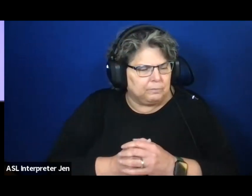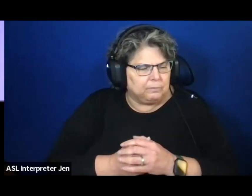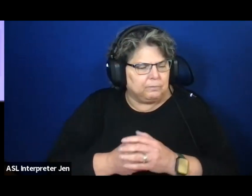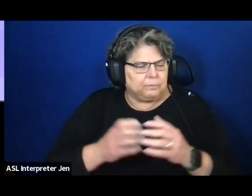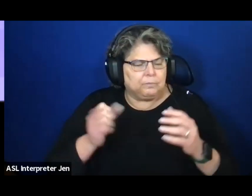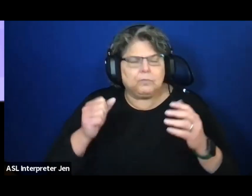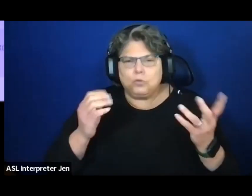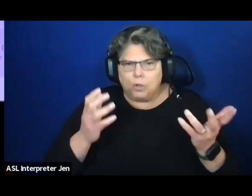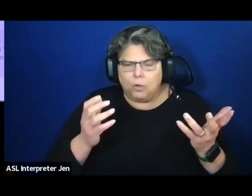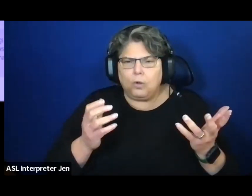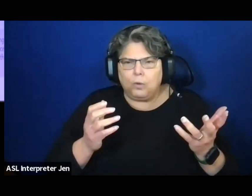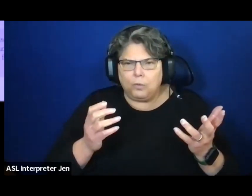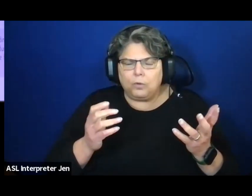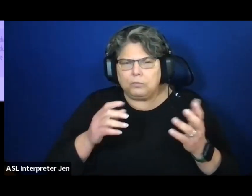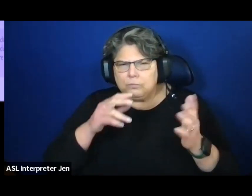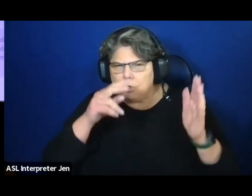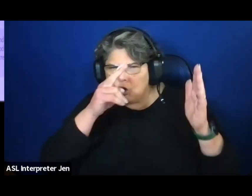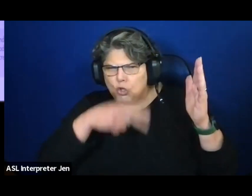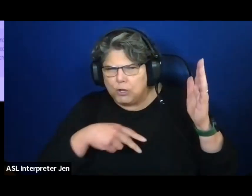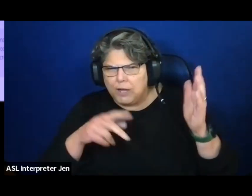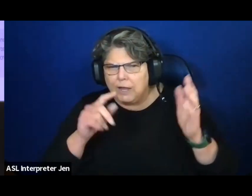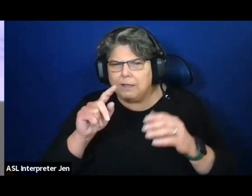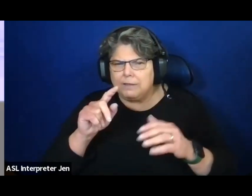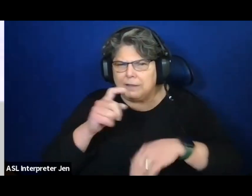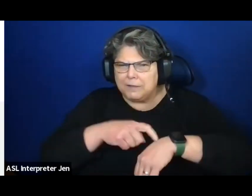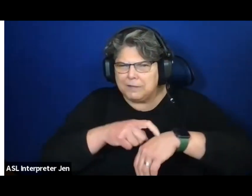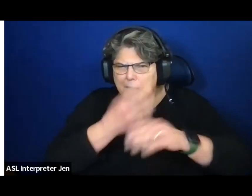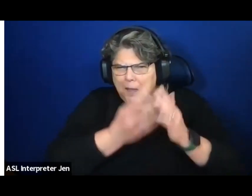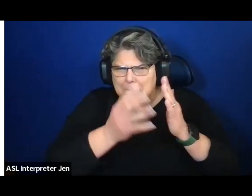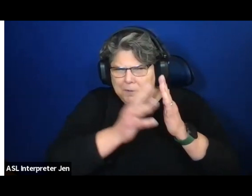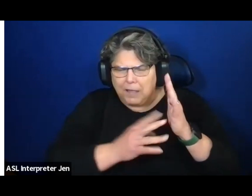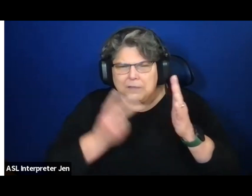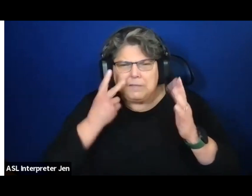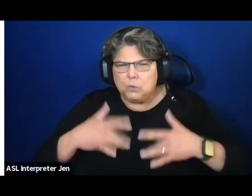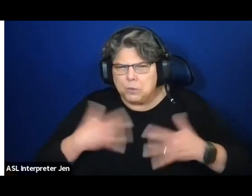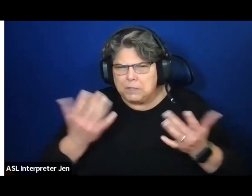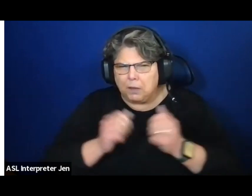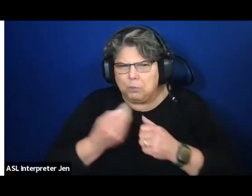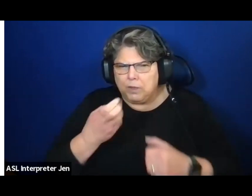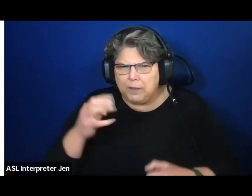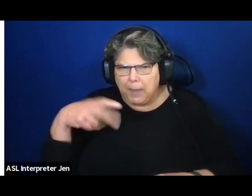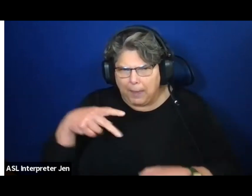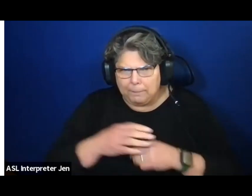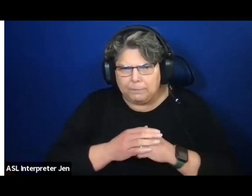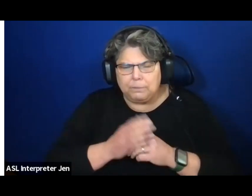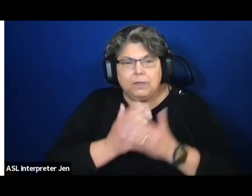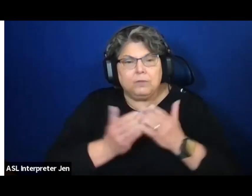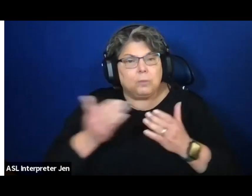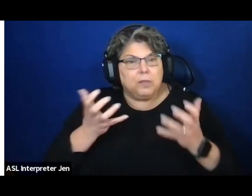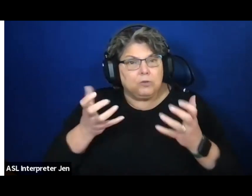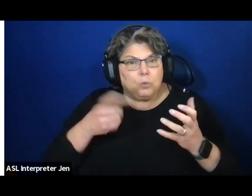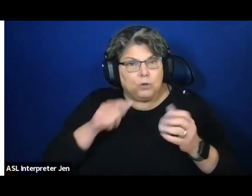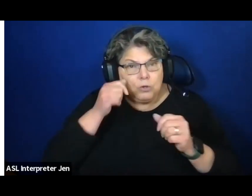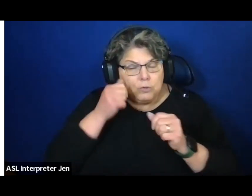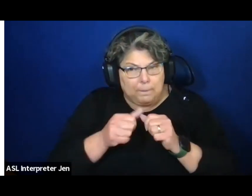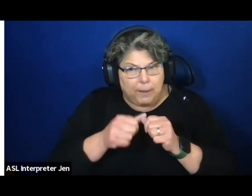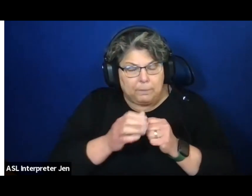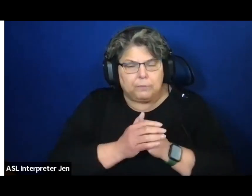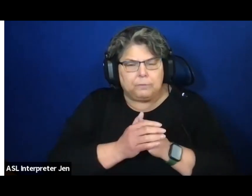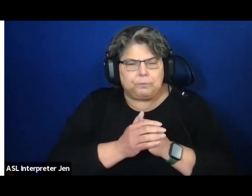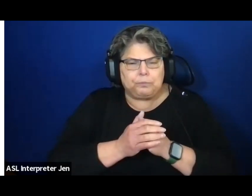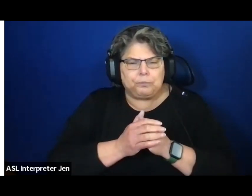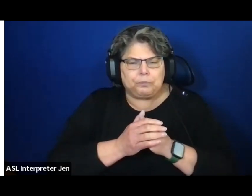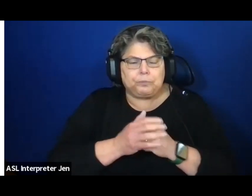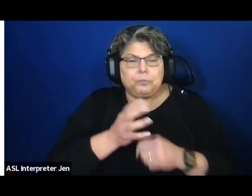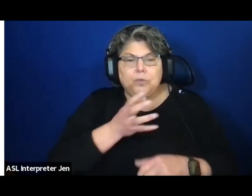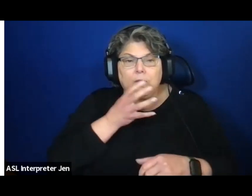to go over a timeline here for you to see what has happened in hemp. So some of the things I want you to remember is